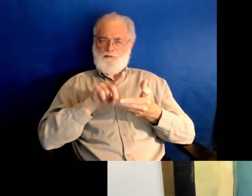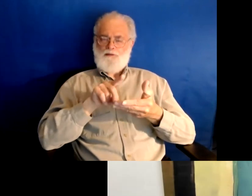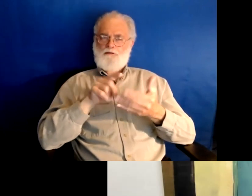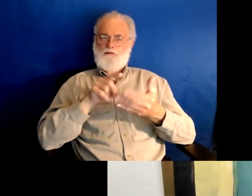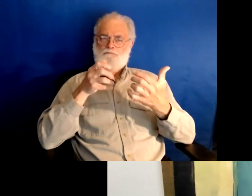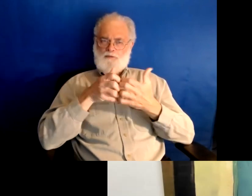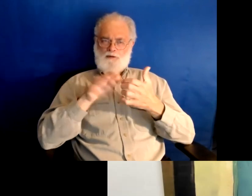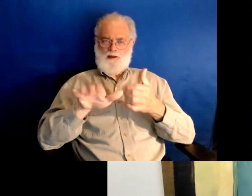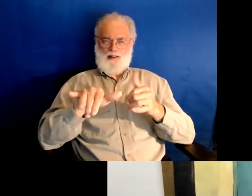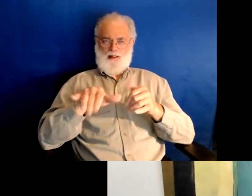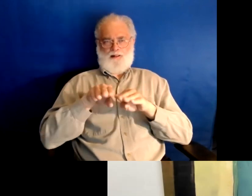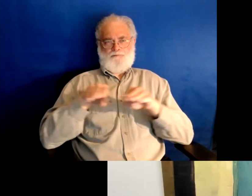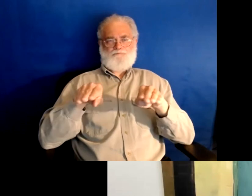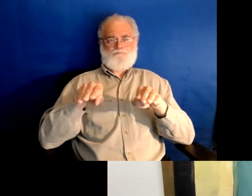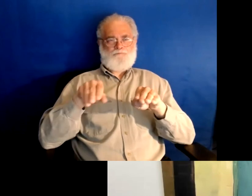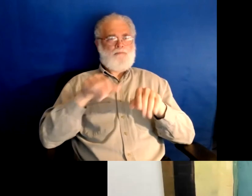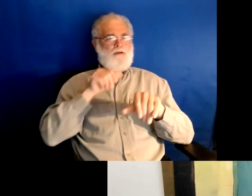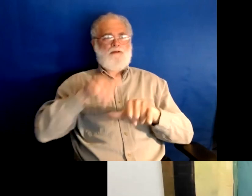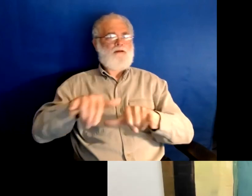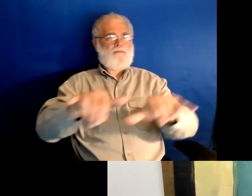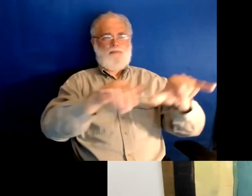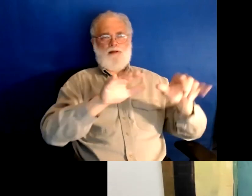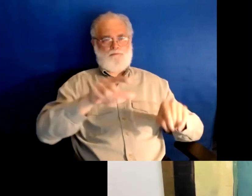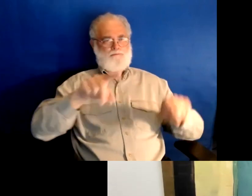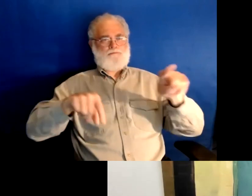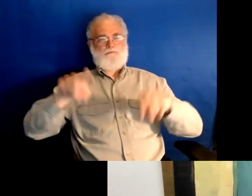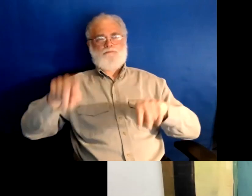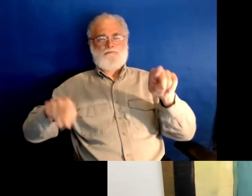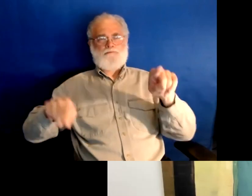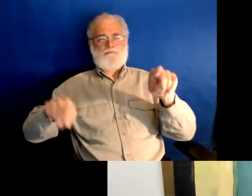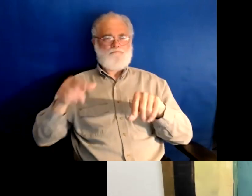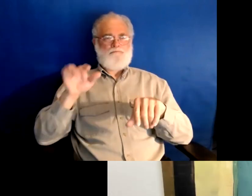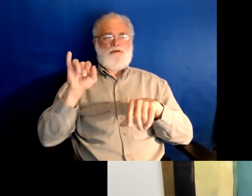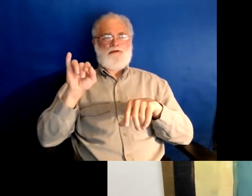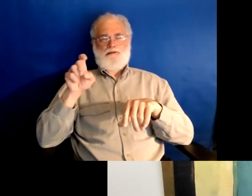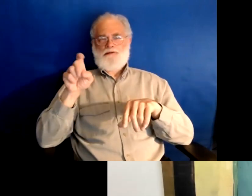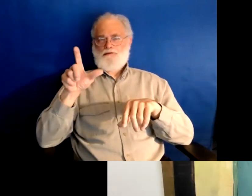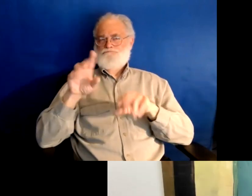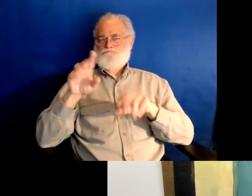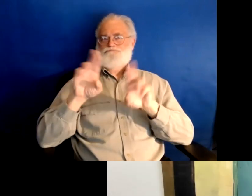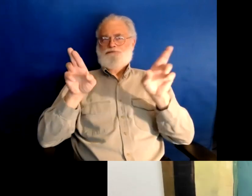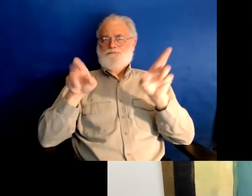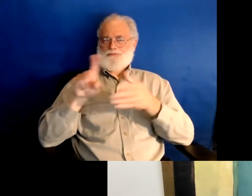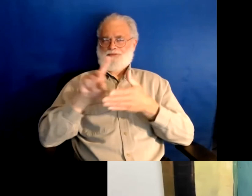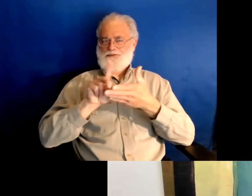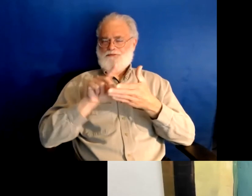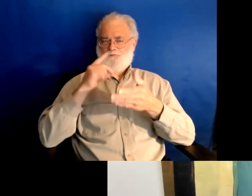and understand? It's designed to fit at their level. Not everybody's at the same level. The levels